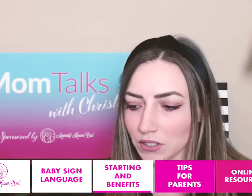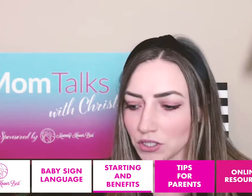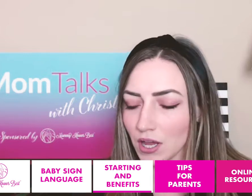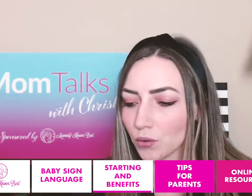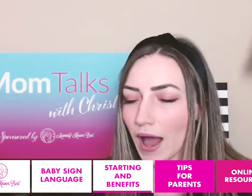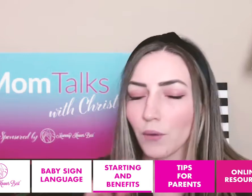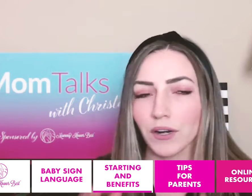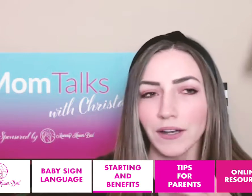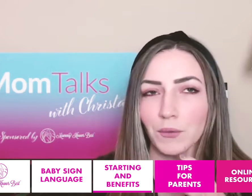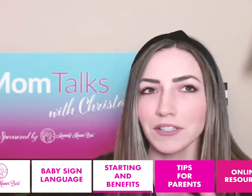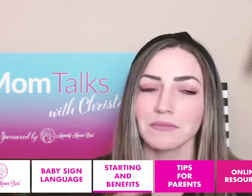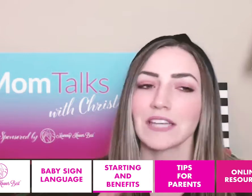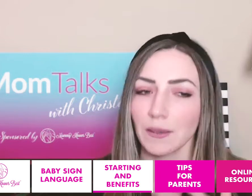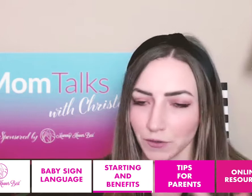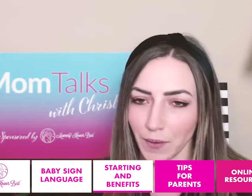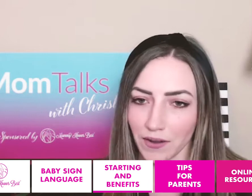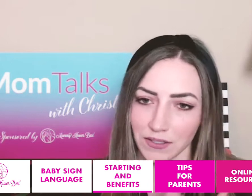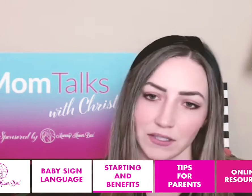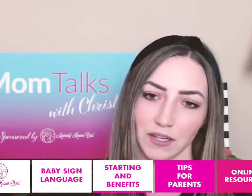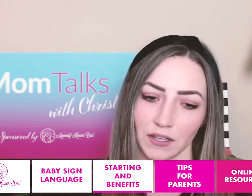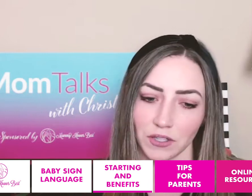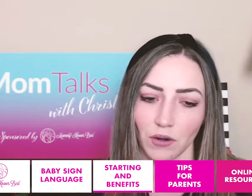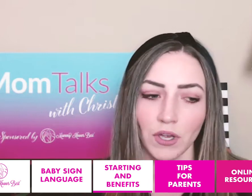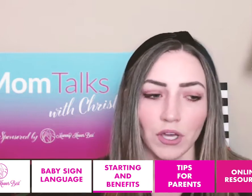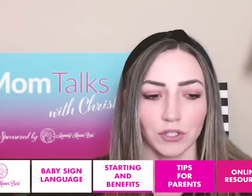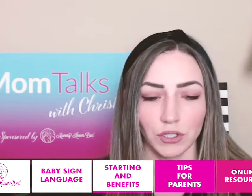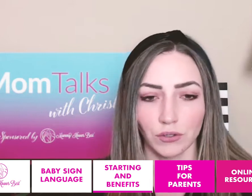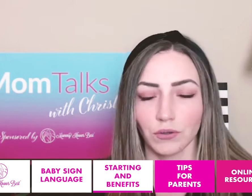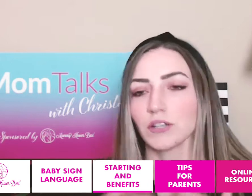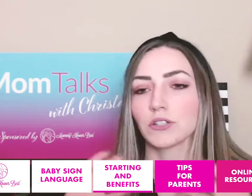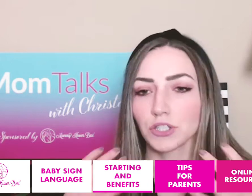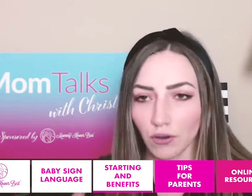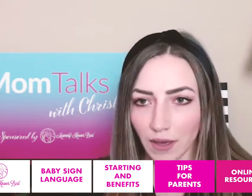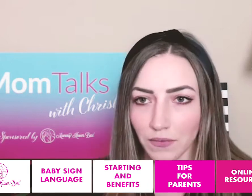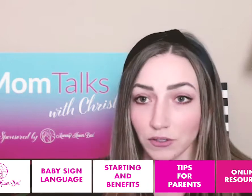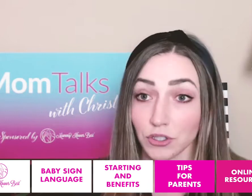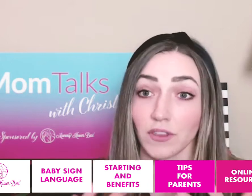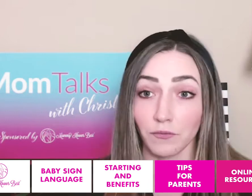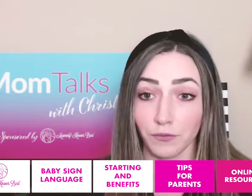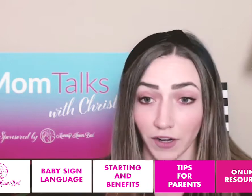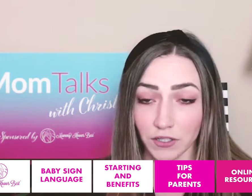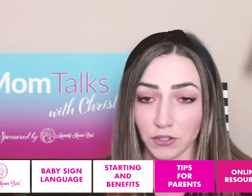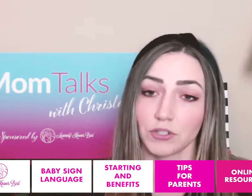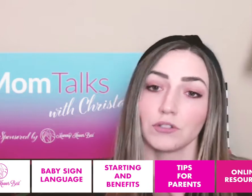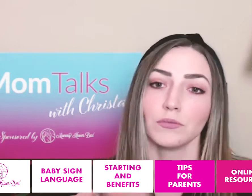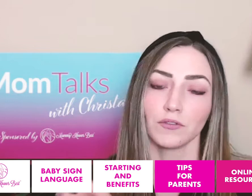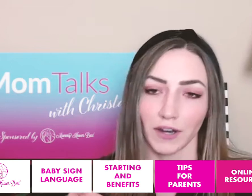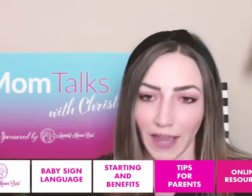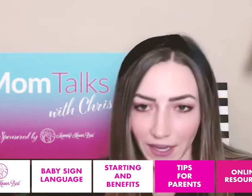language, what are some tips for parents listening? So do you show them first? Do you move their hand so